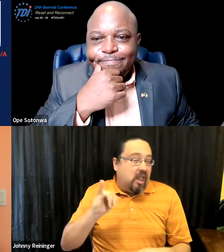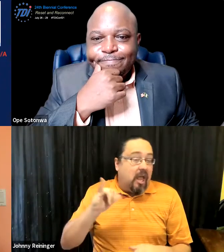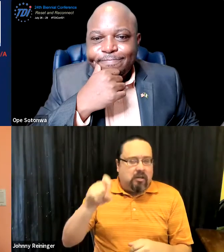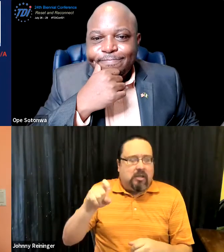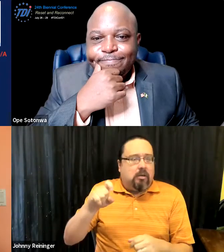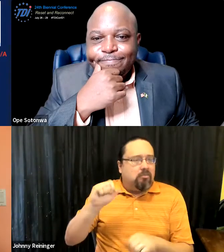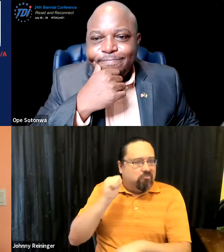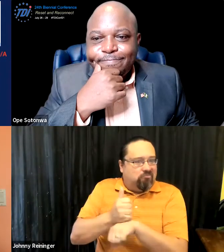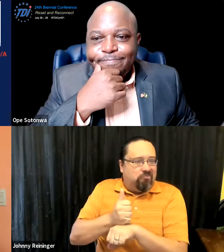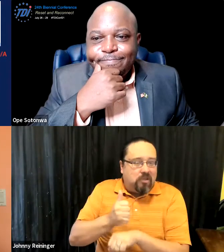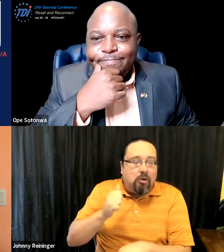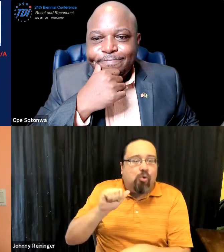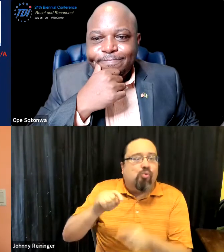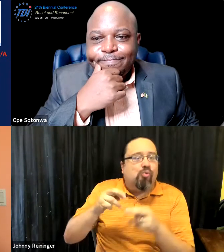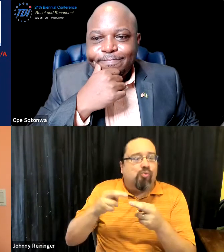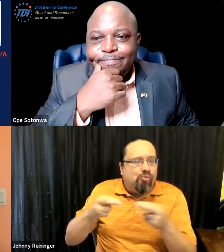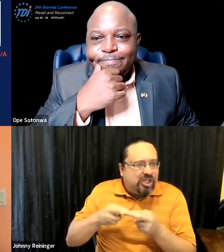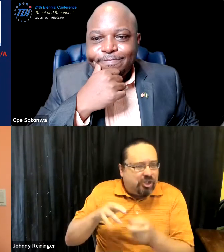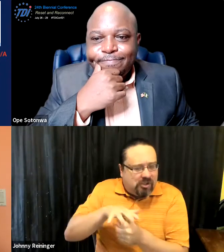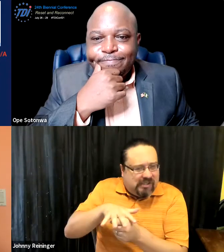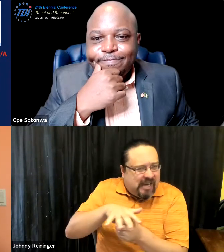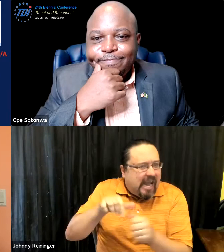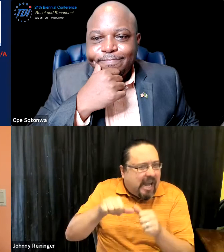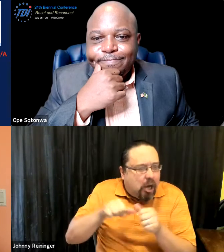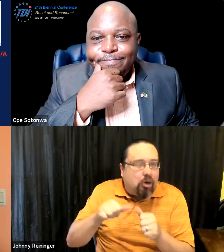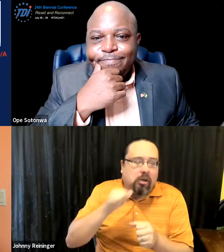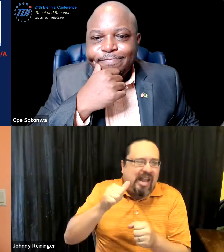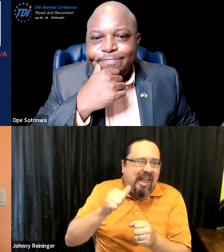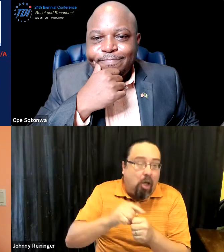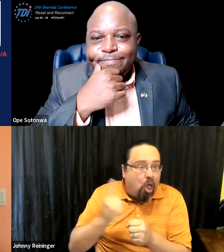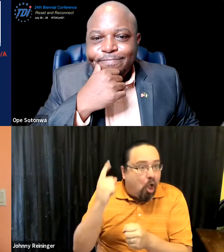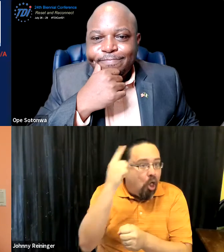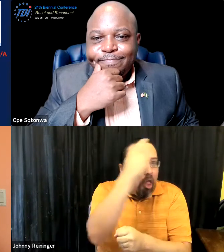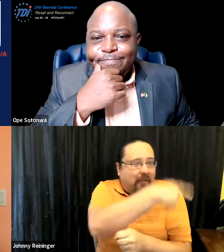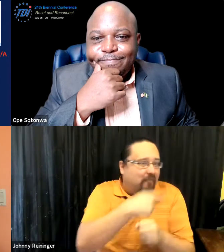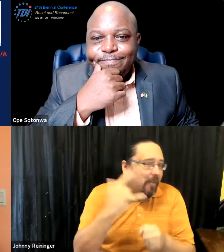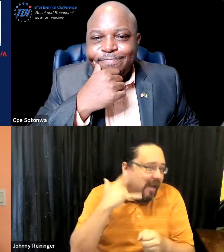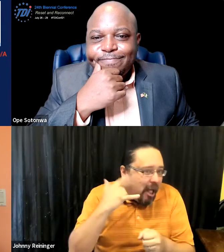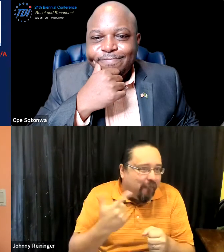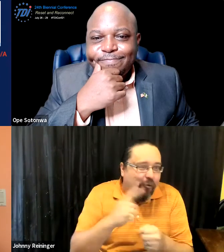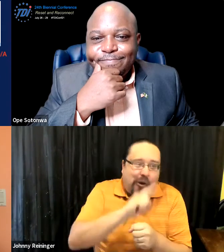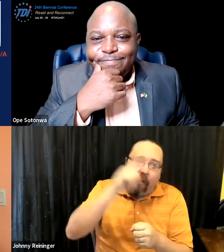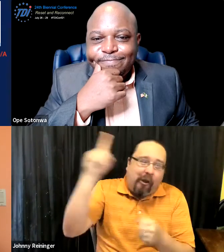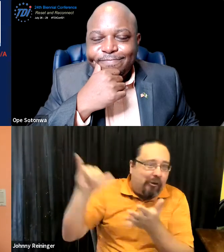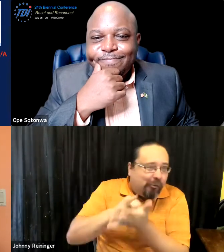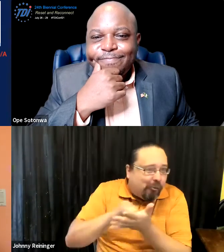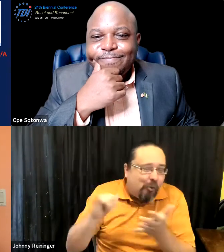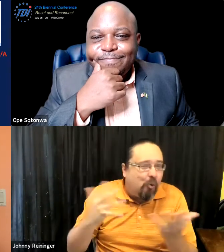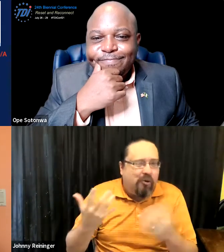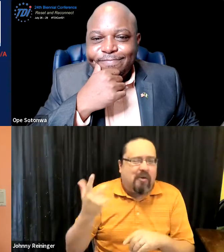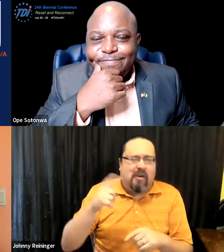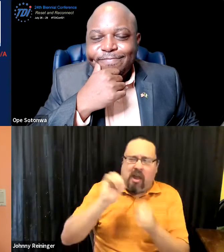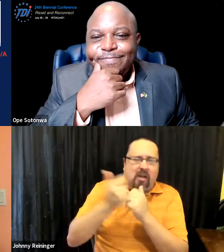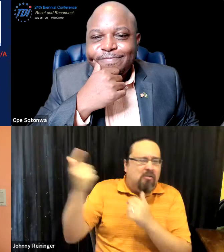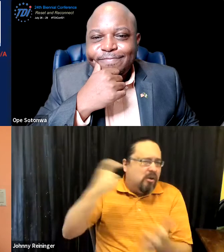And so it feels we need to set up, I feel like we need to set up something that's regional. So not having